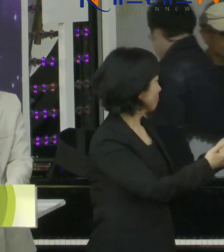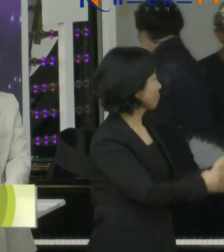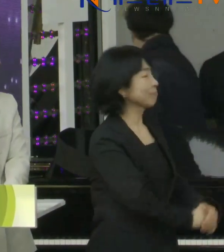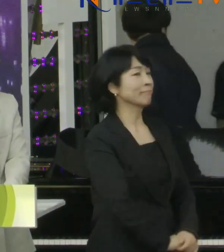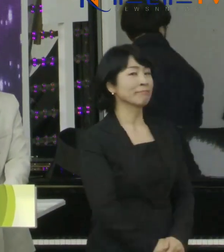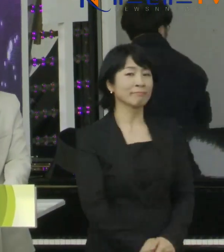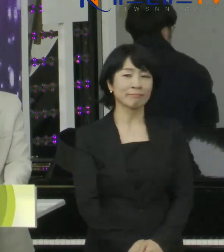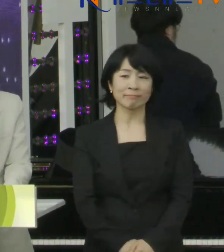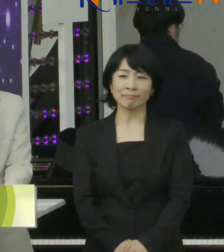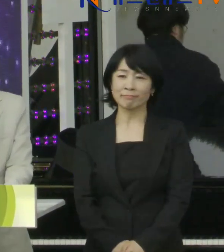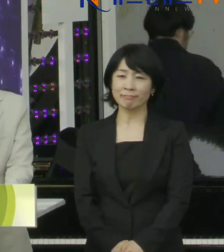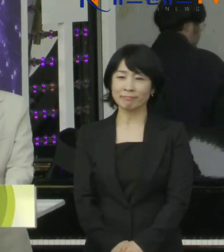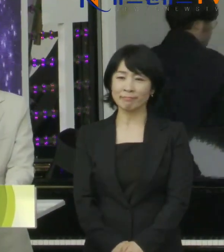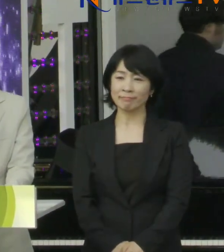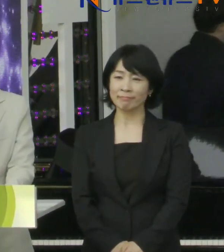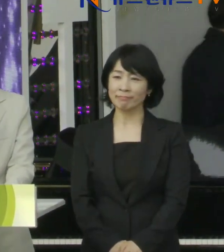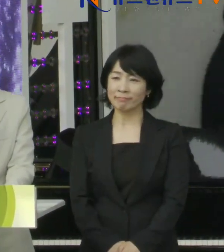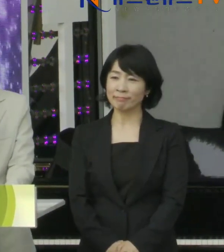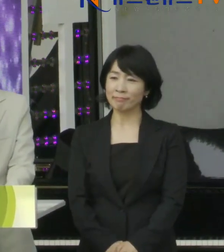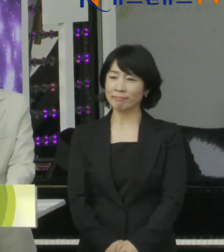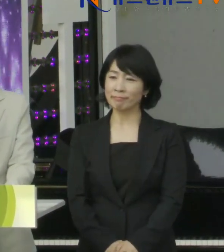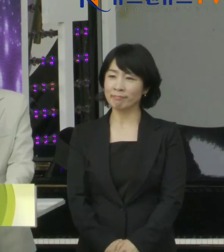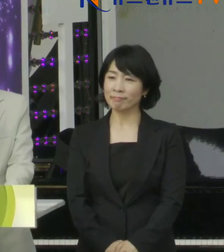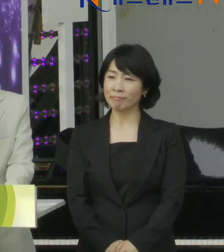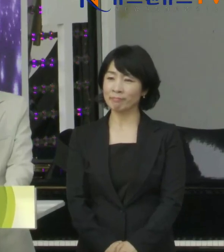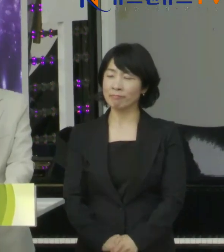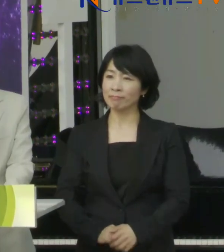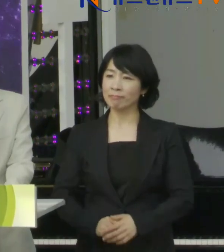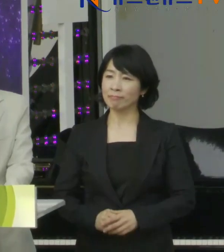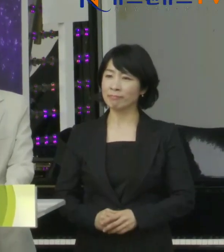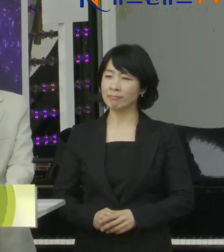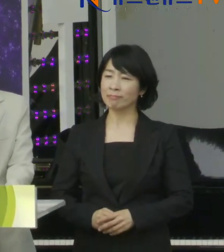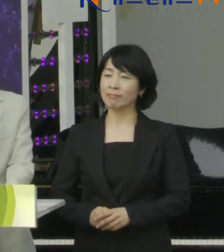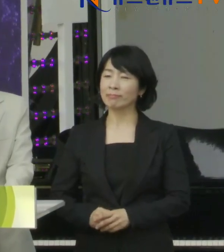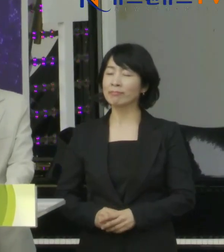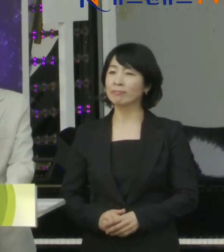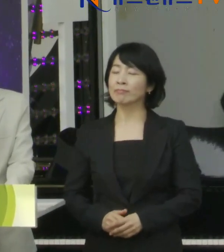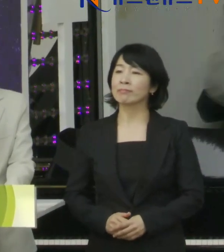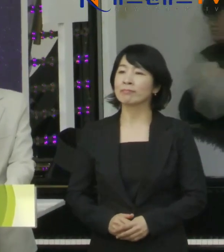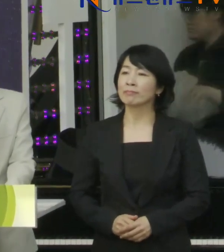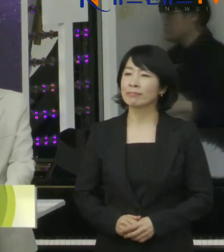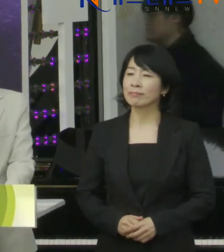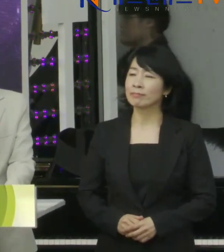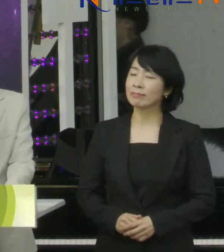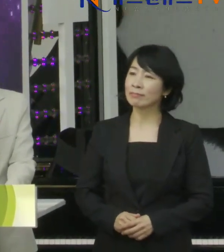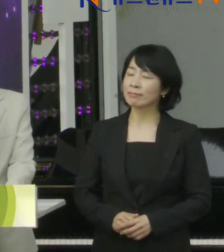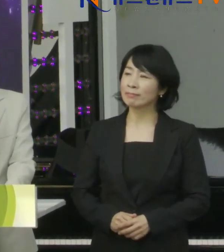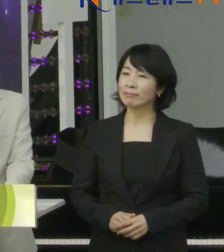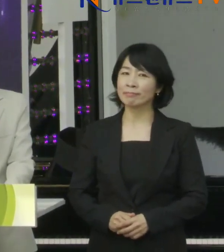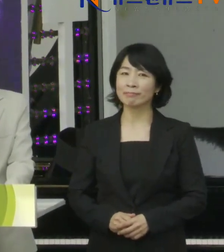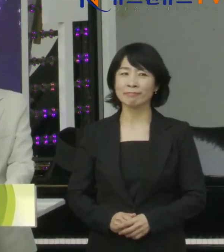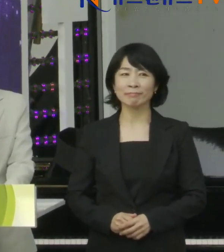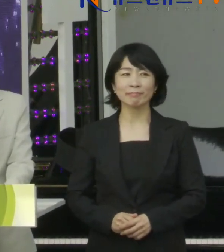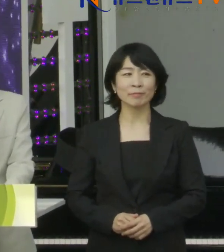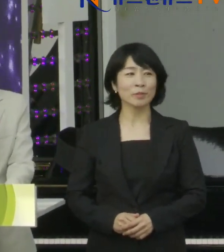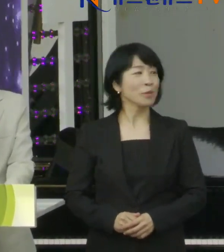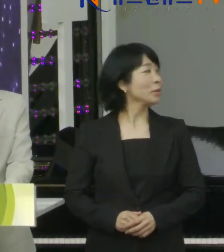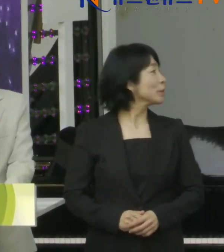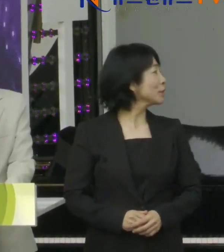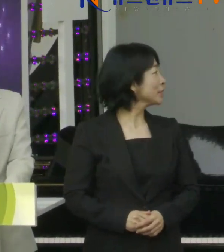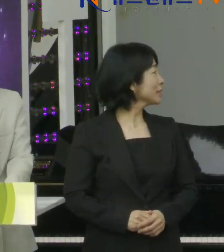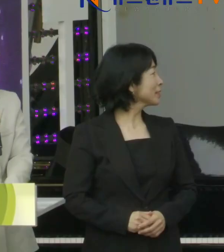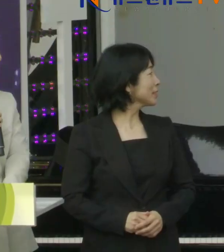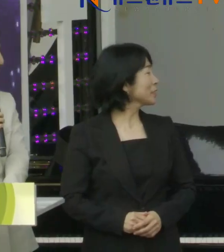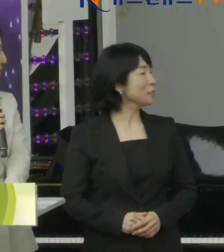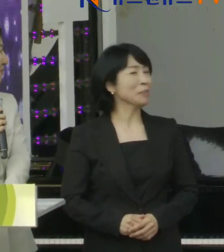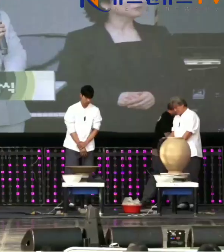I think that it will be the only one the performance in the world at the moment, isn't it? Right, thank